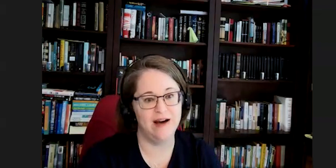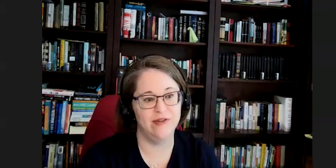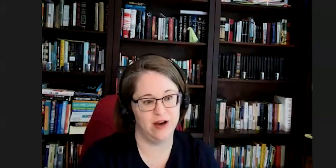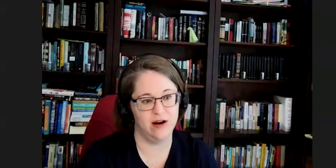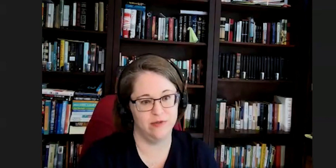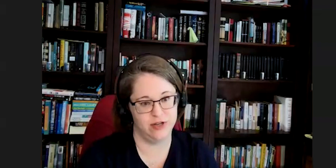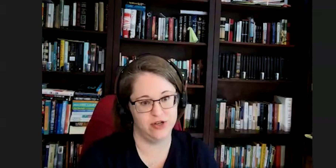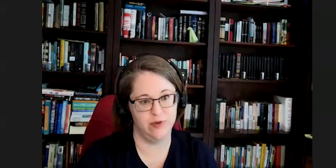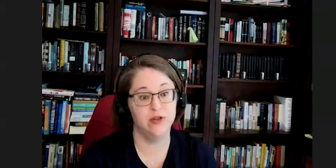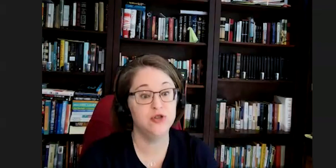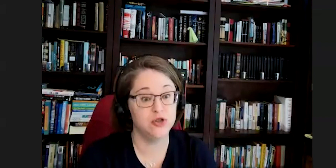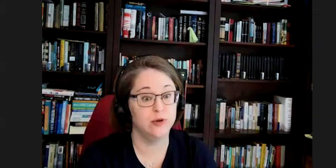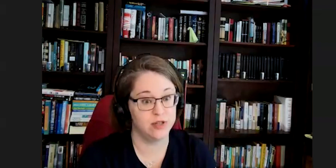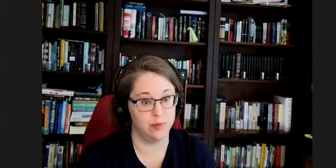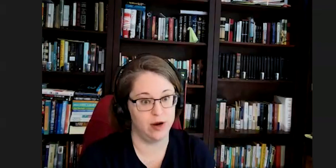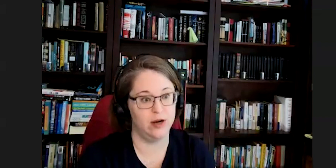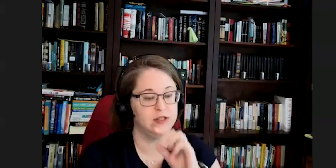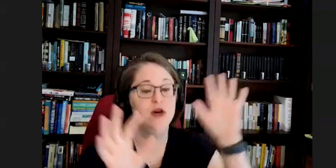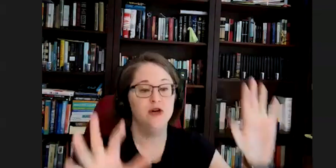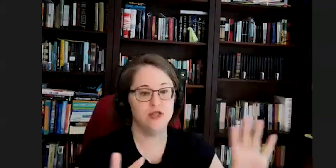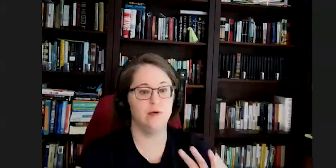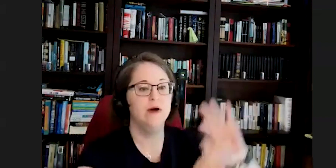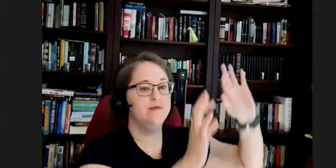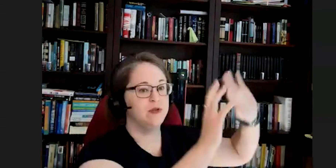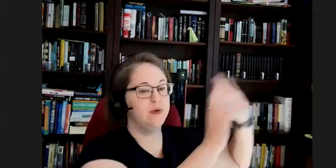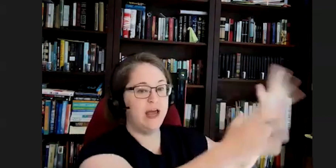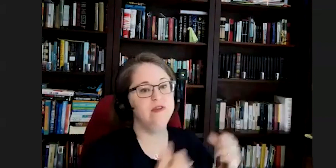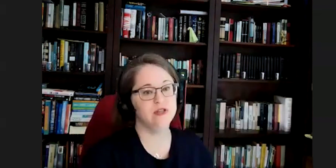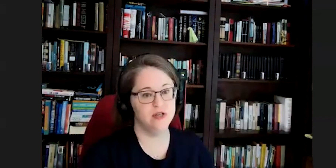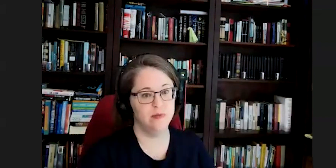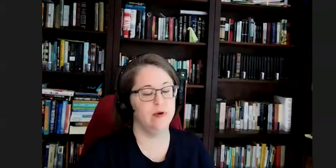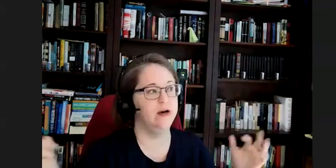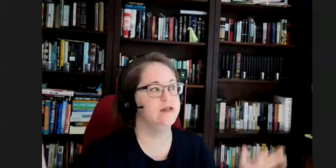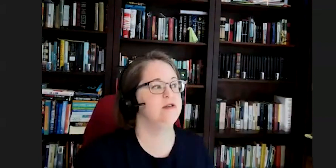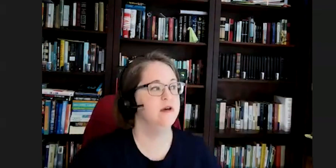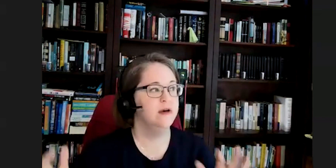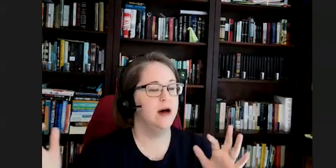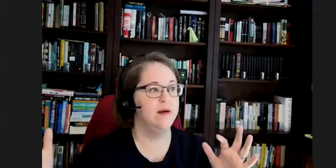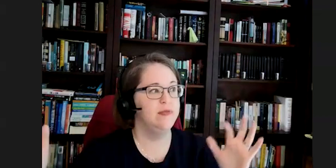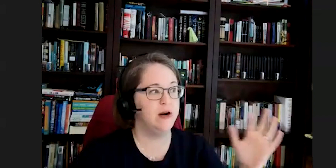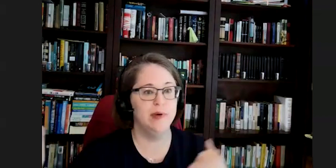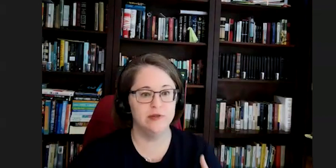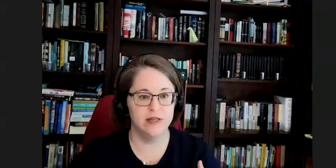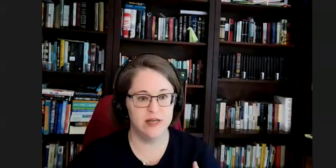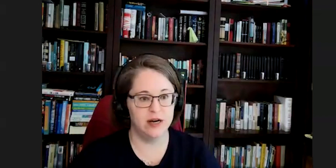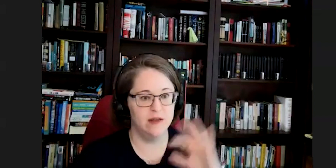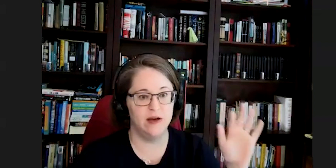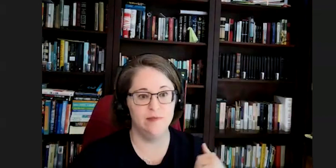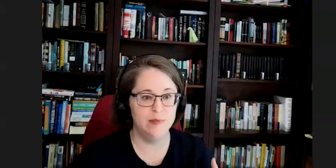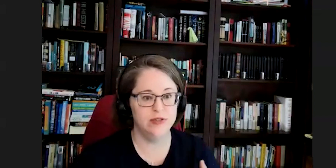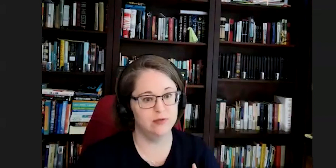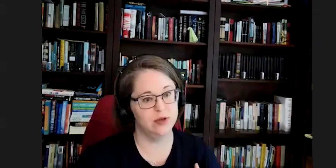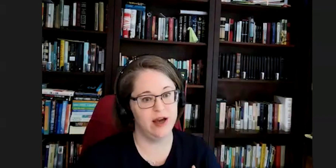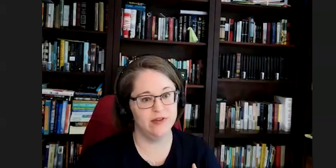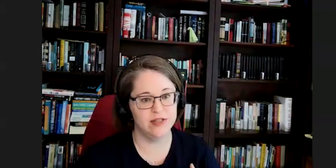we're not having that conversation with consumers of the products. So we have these consumer products that are built on data